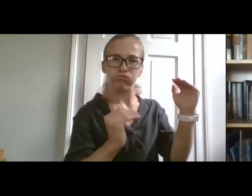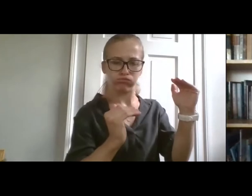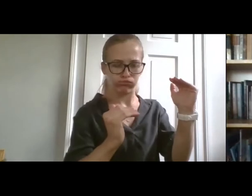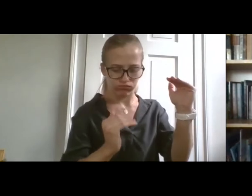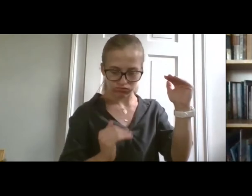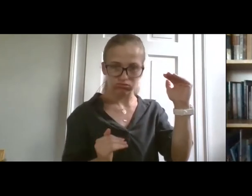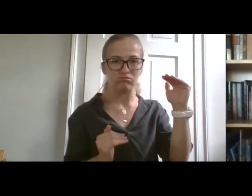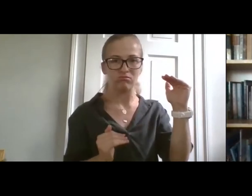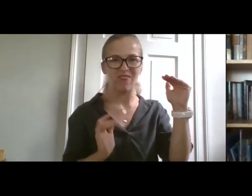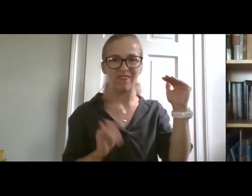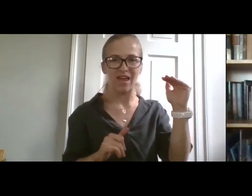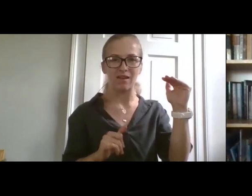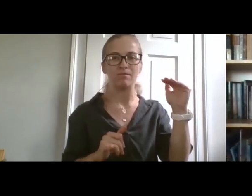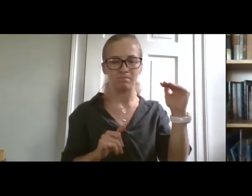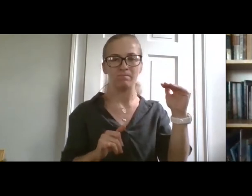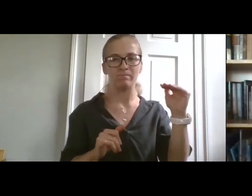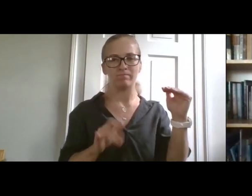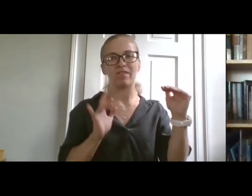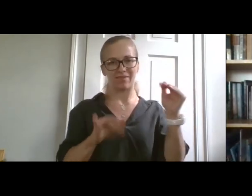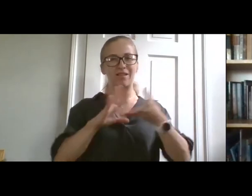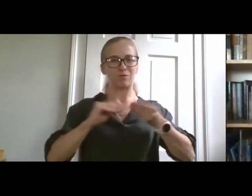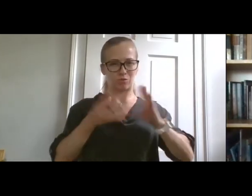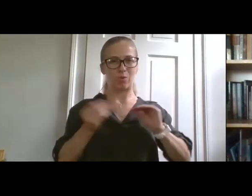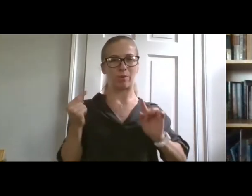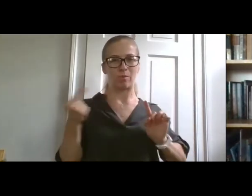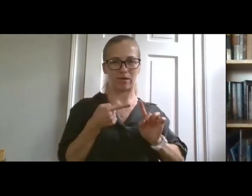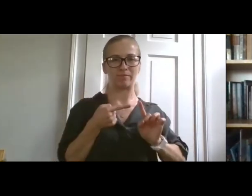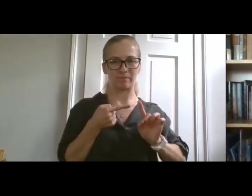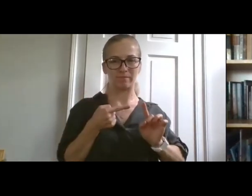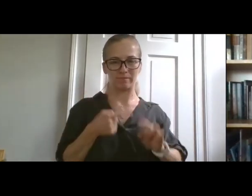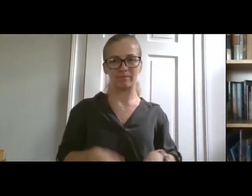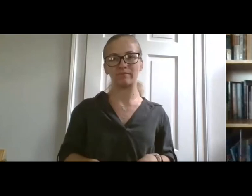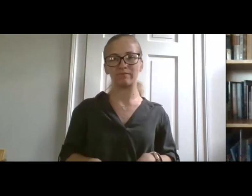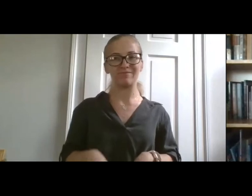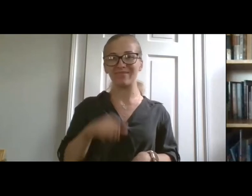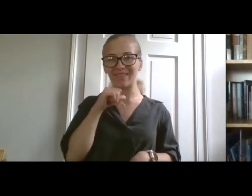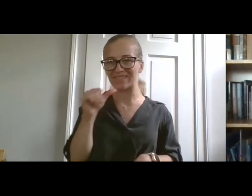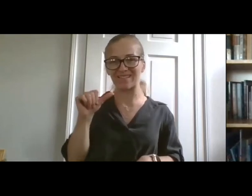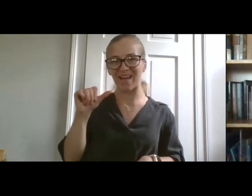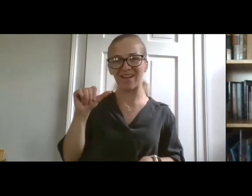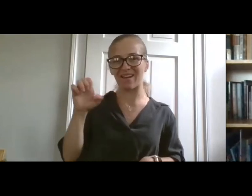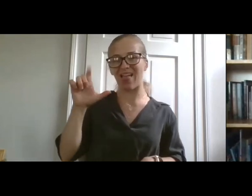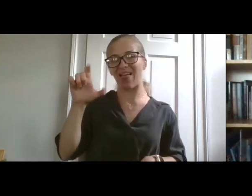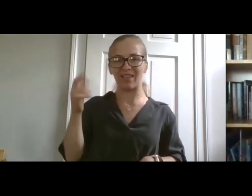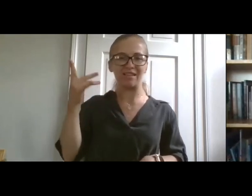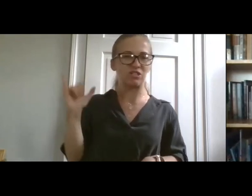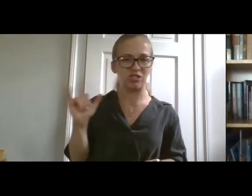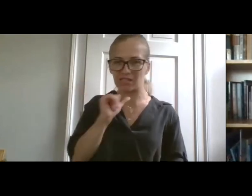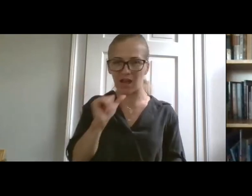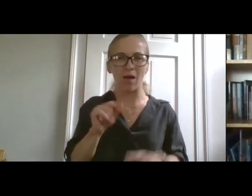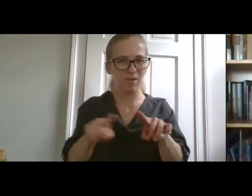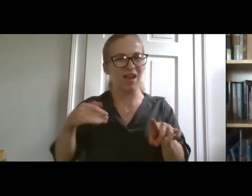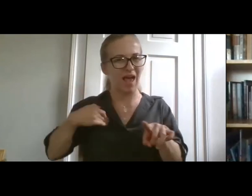go to see them. So that was what the story was about. It's not an elegy, but there's an elegiac element to